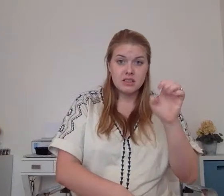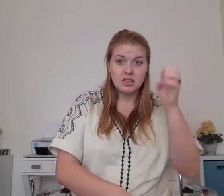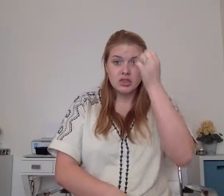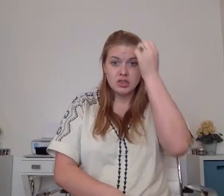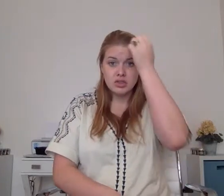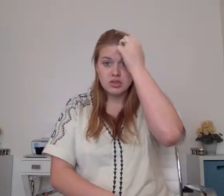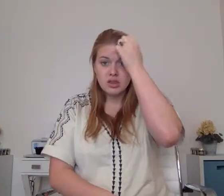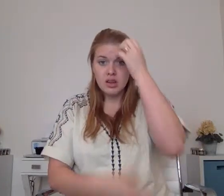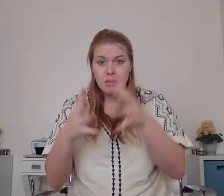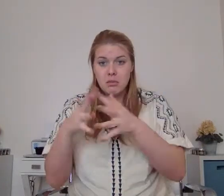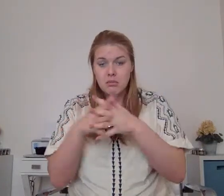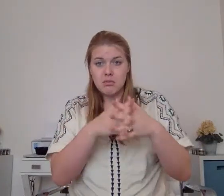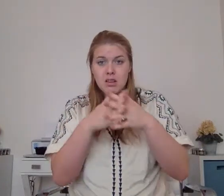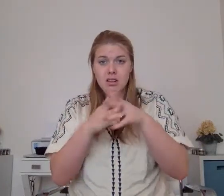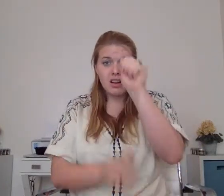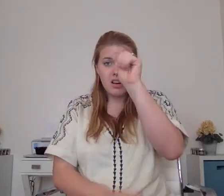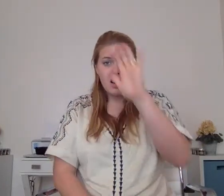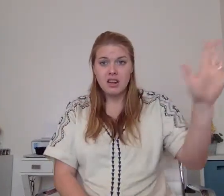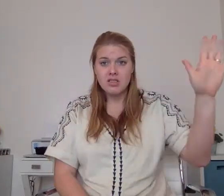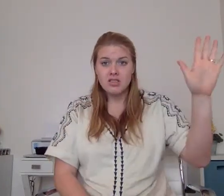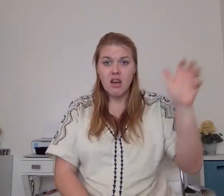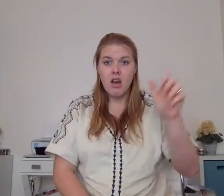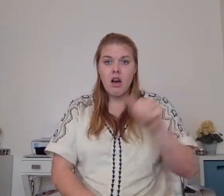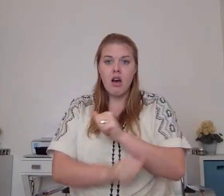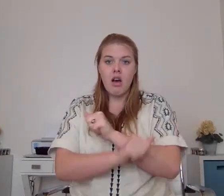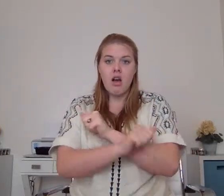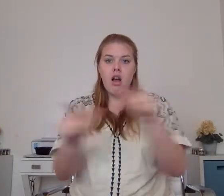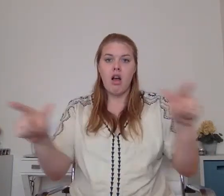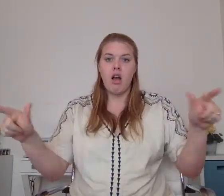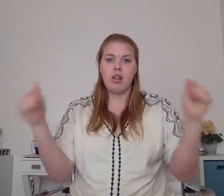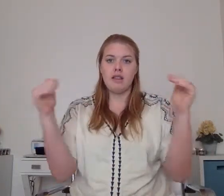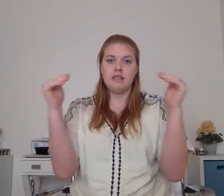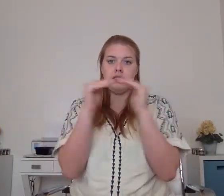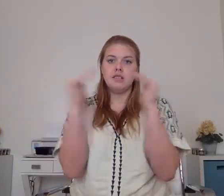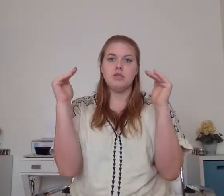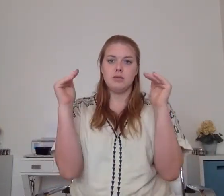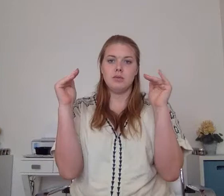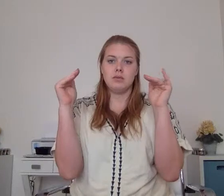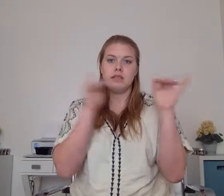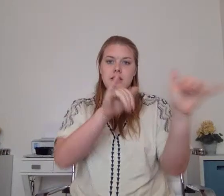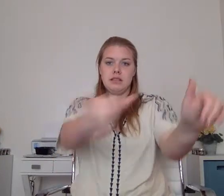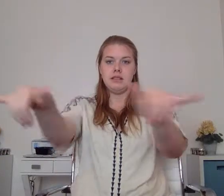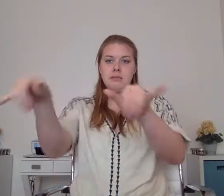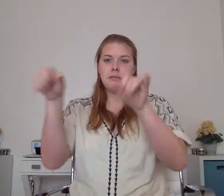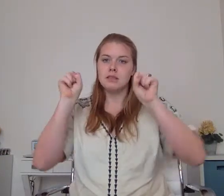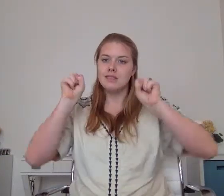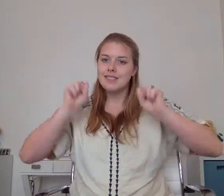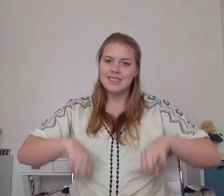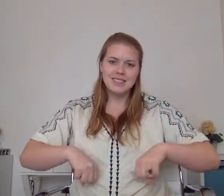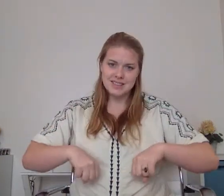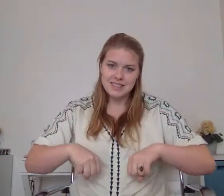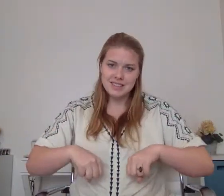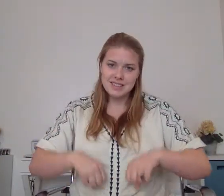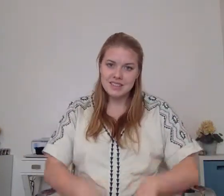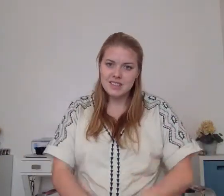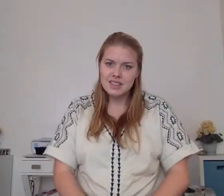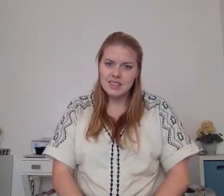Asia, in America, wherever, everywhere, equally and simultaneously. They don't seem to understand that we don't have to pick